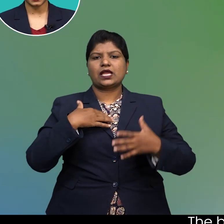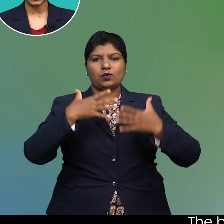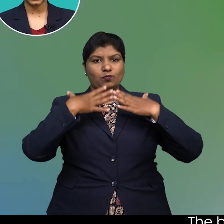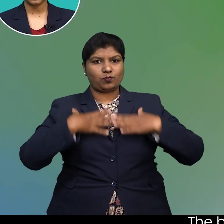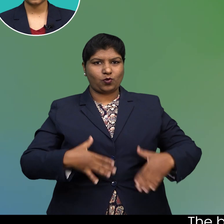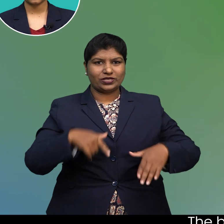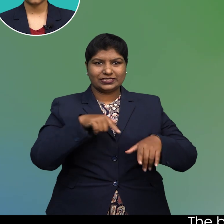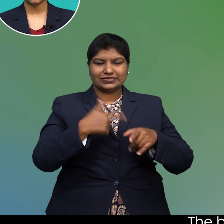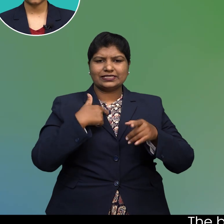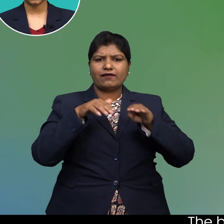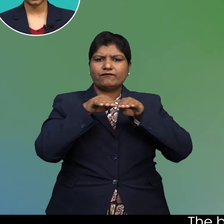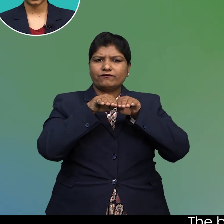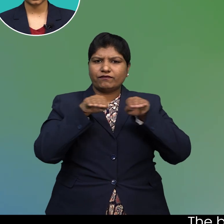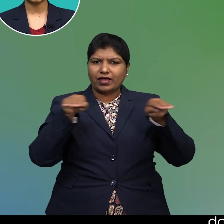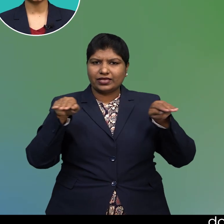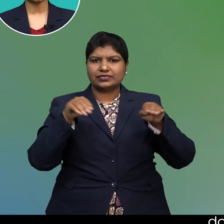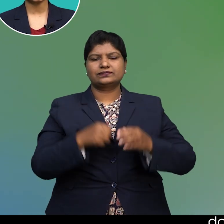Ectoderm,